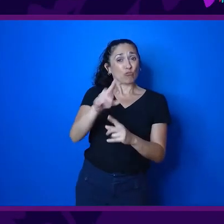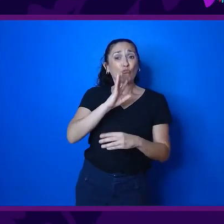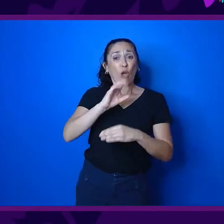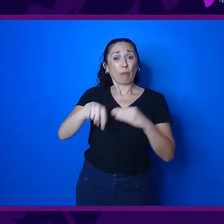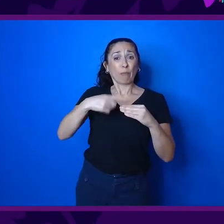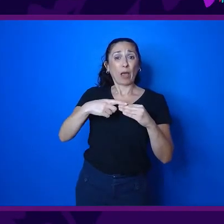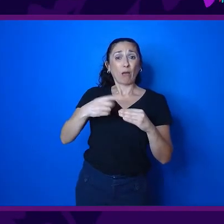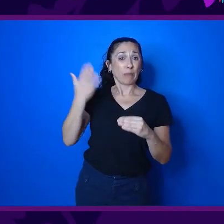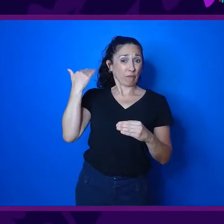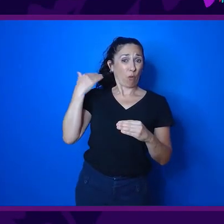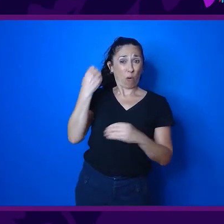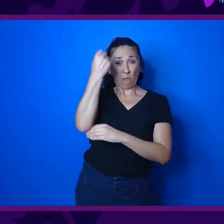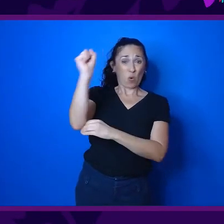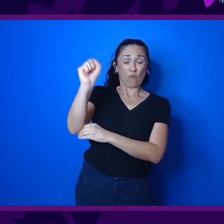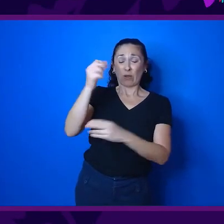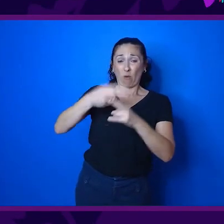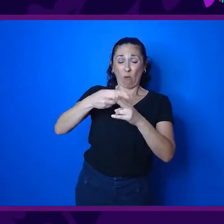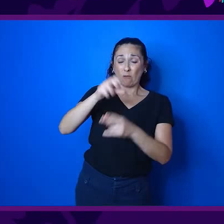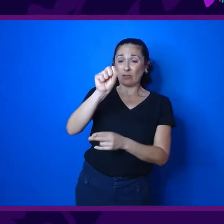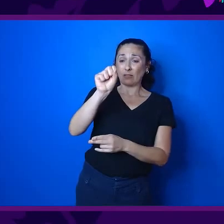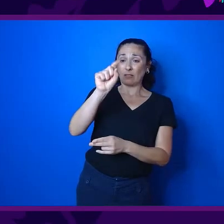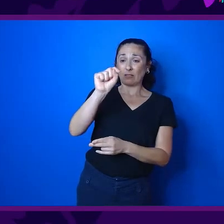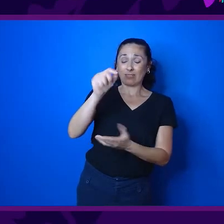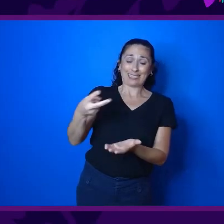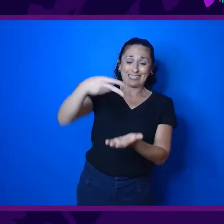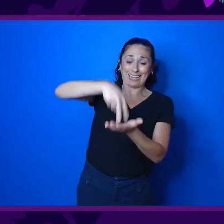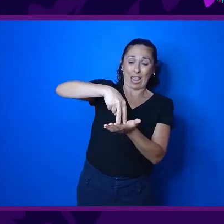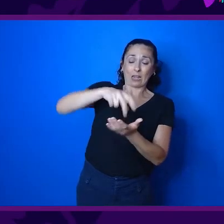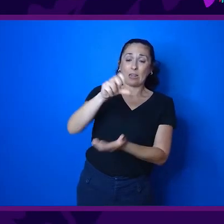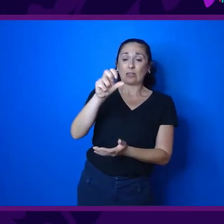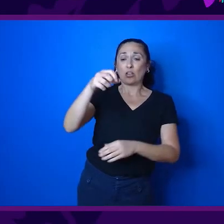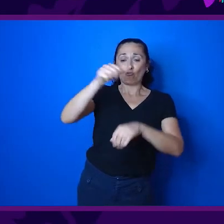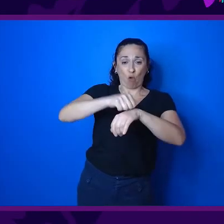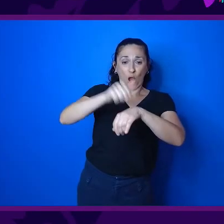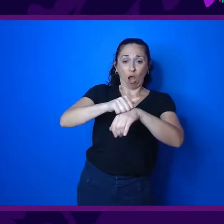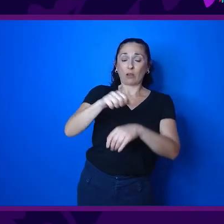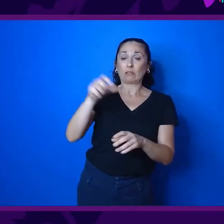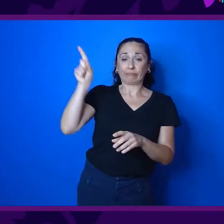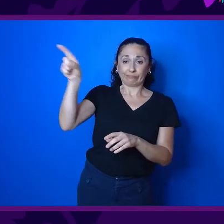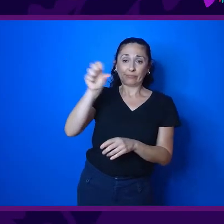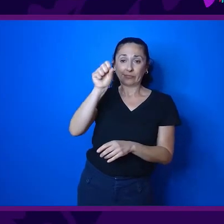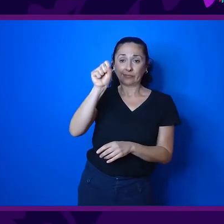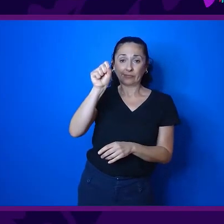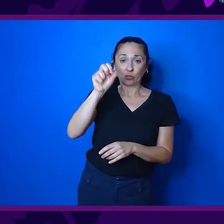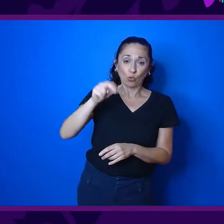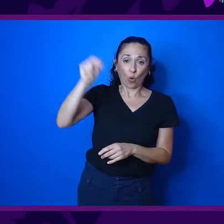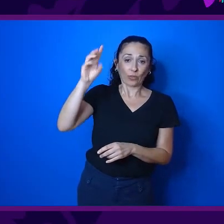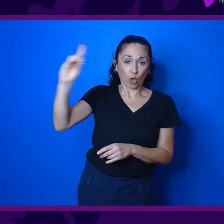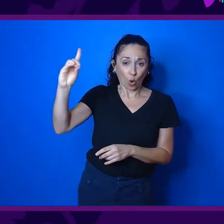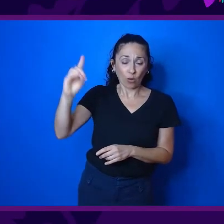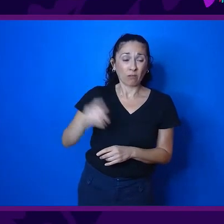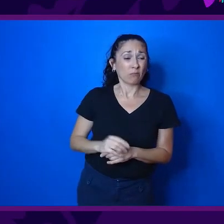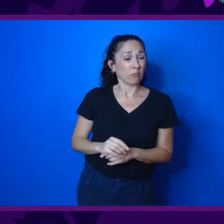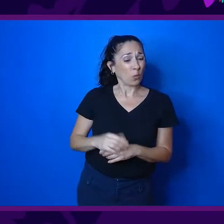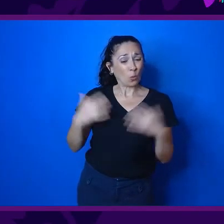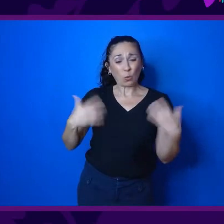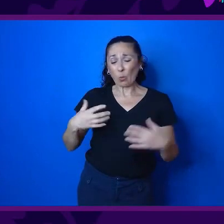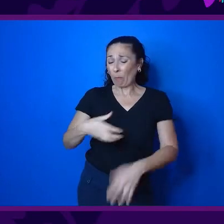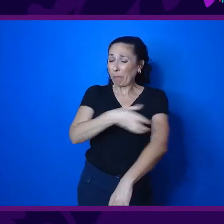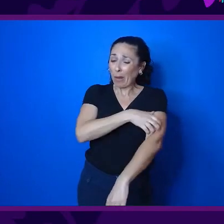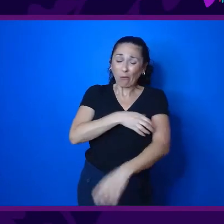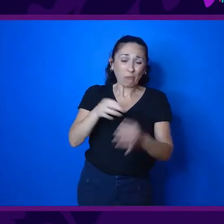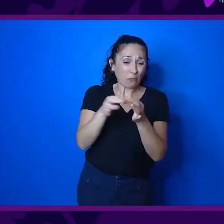how tremendous of value of heritage and language and